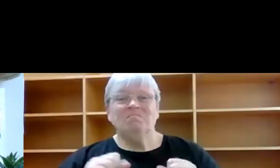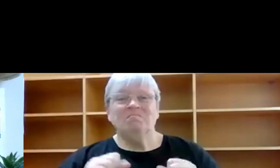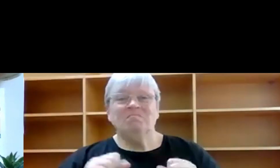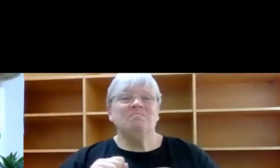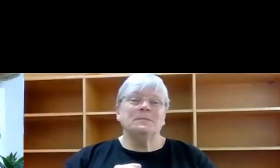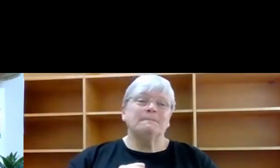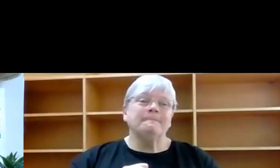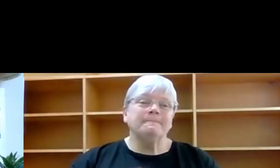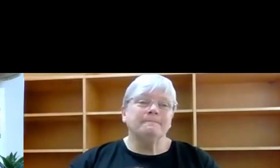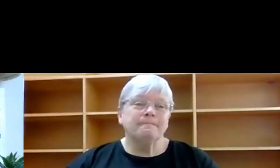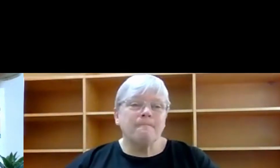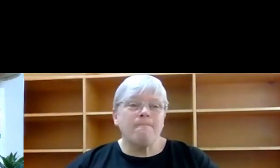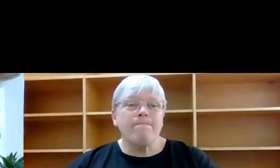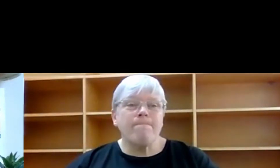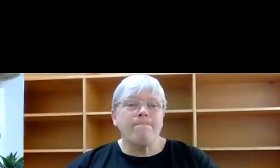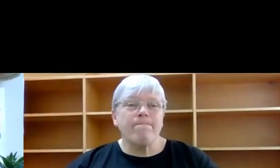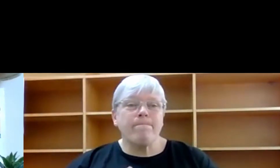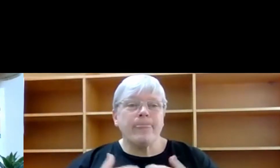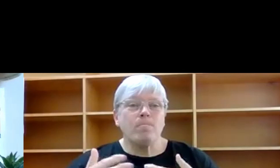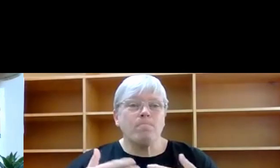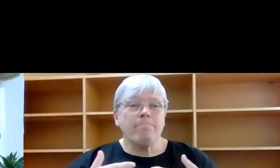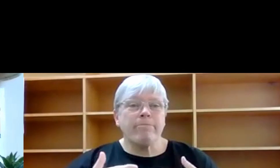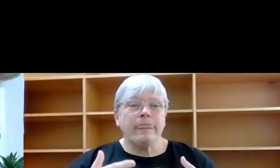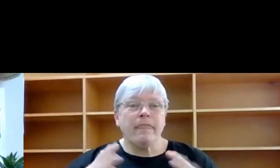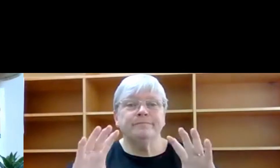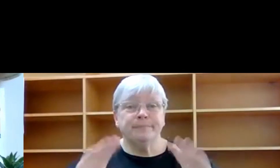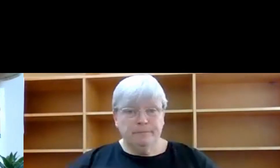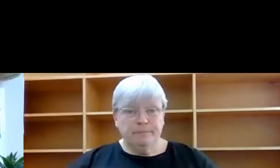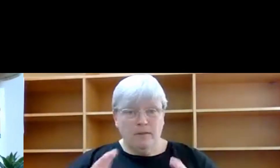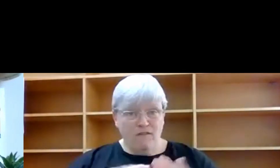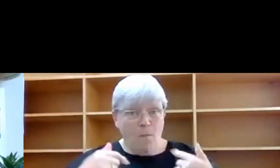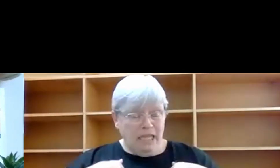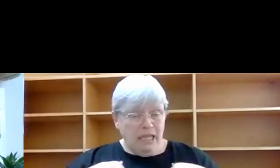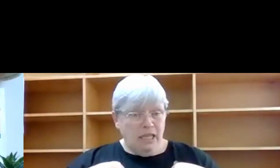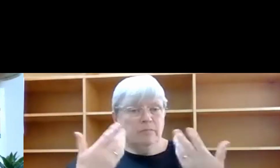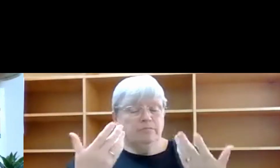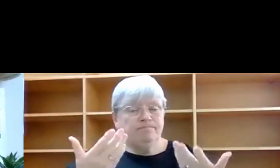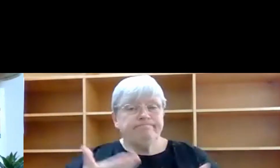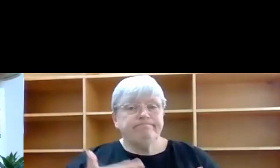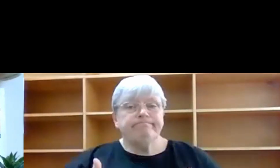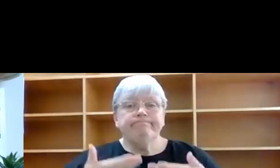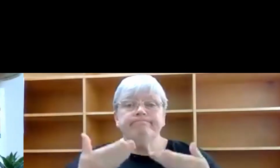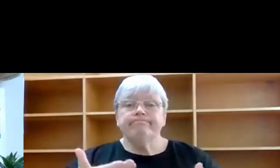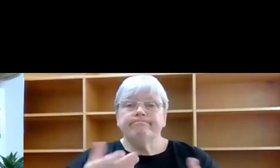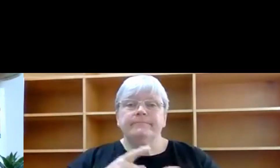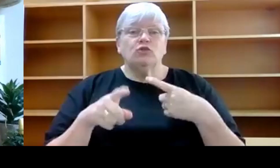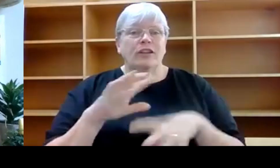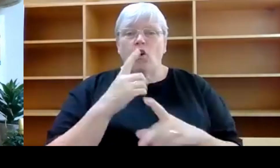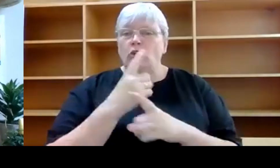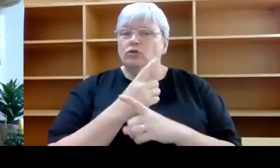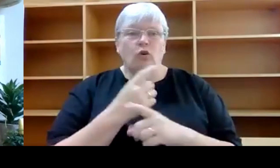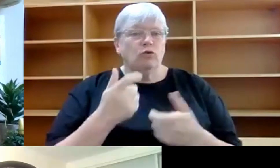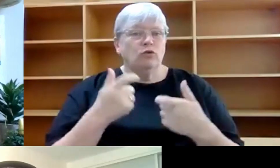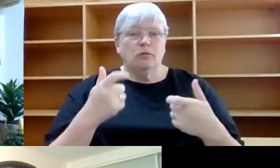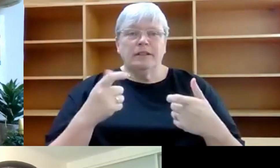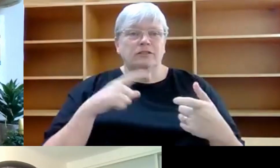event. And so that's about it from me. And I'm going to try not to talk too much because my computer